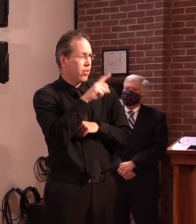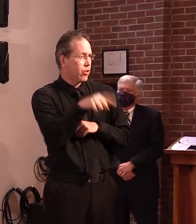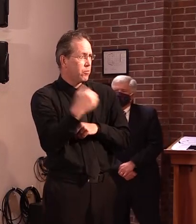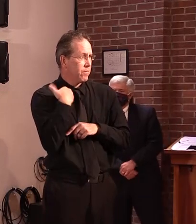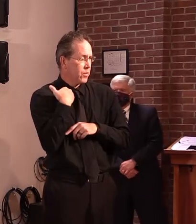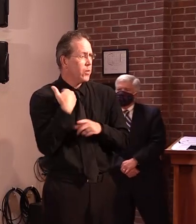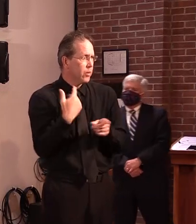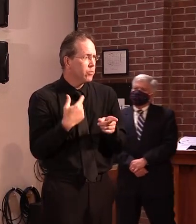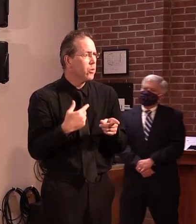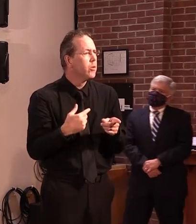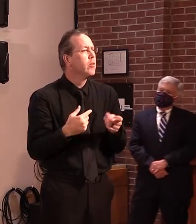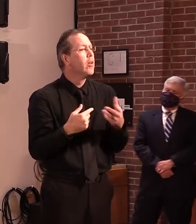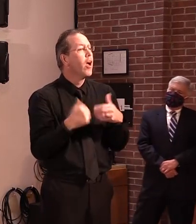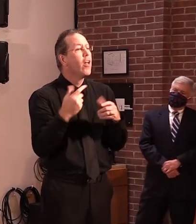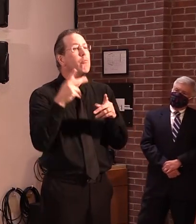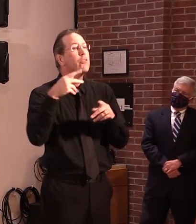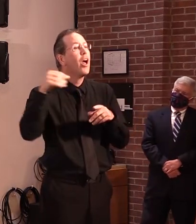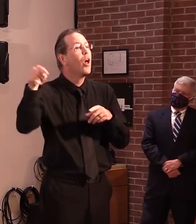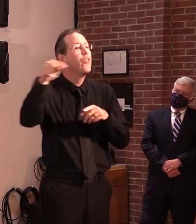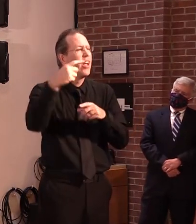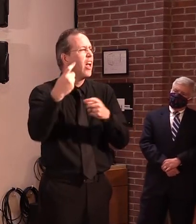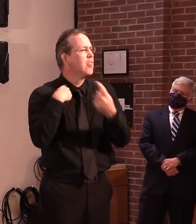asking us to incorporate with,